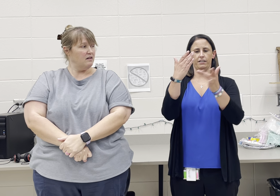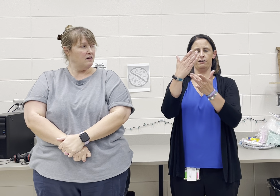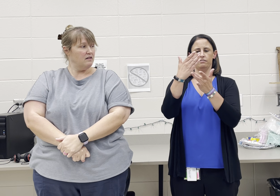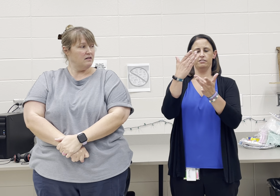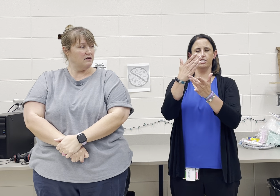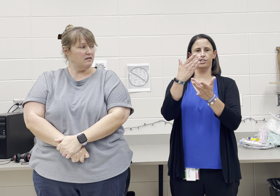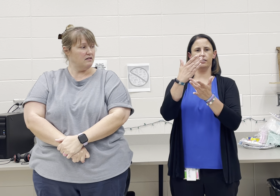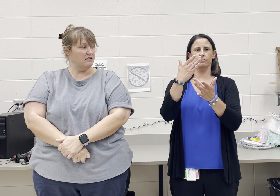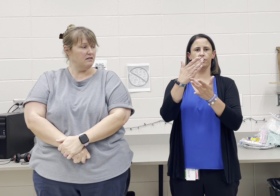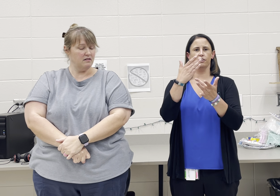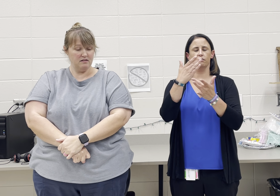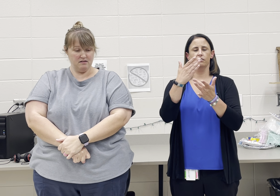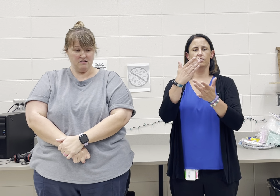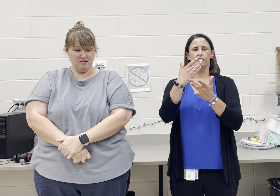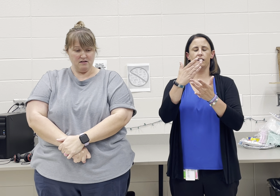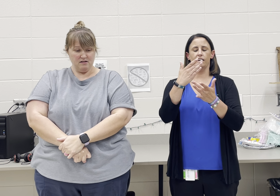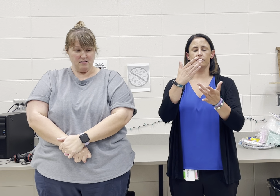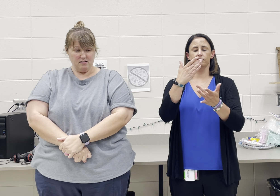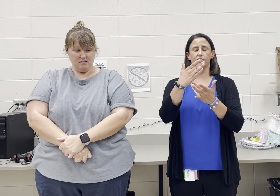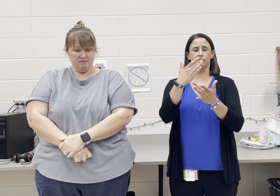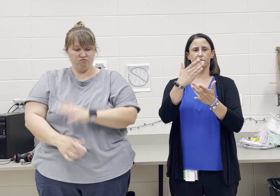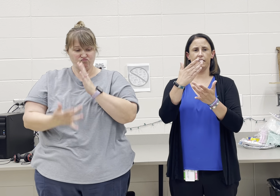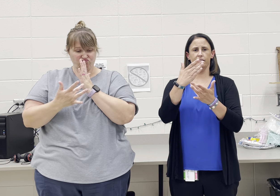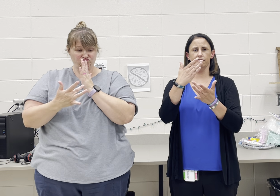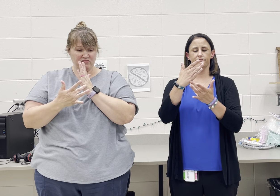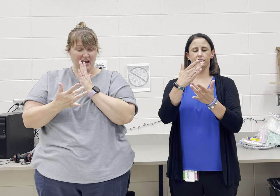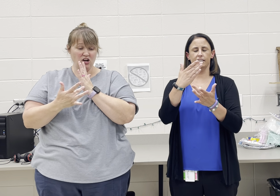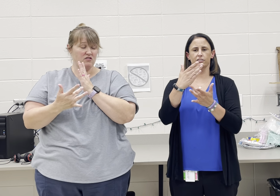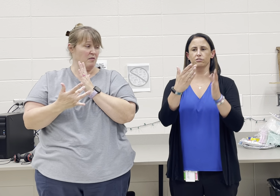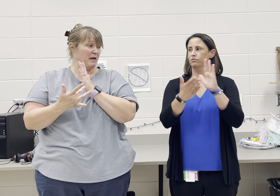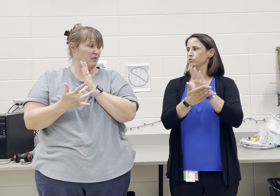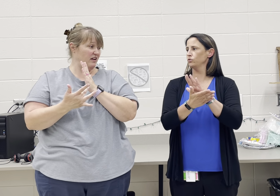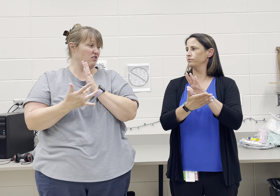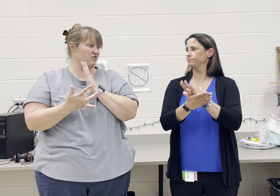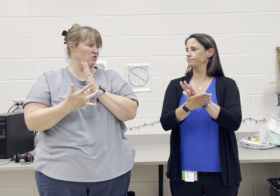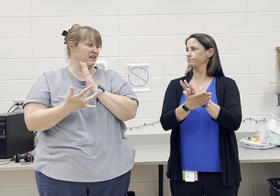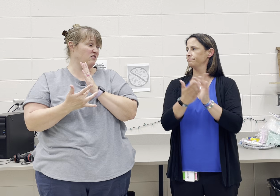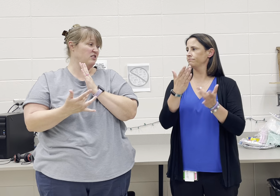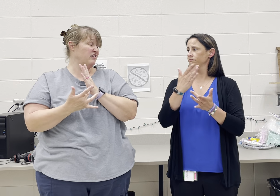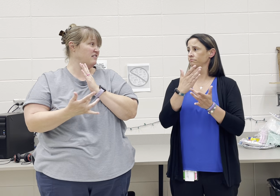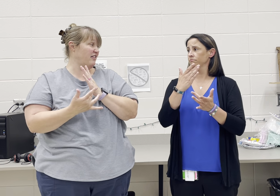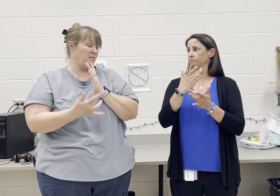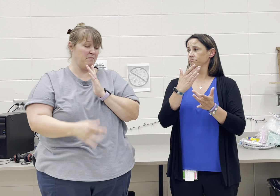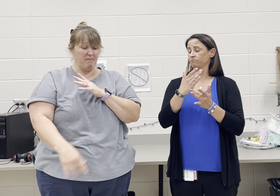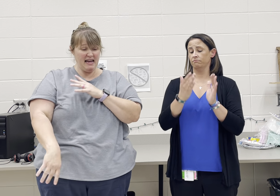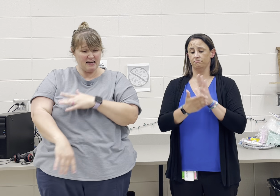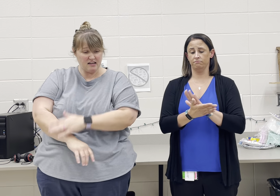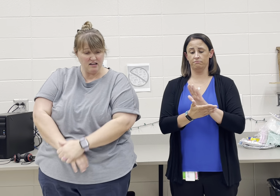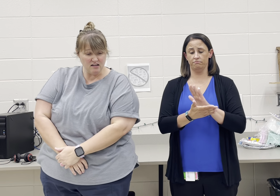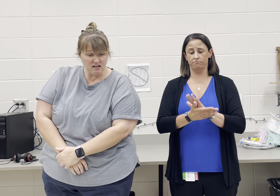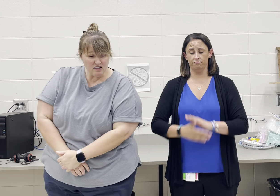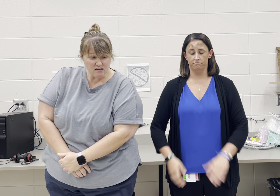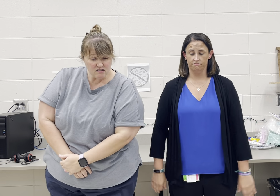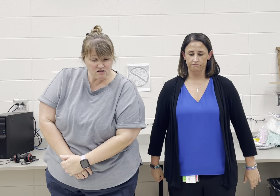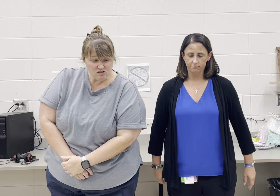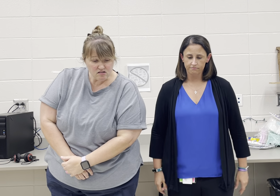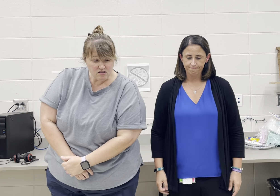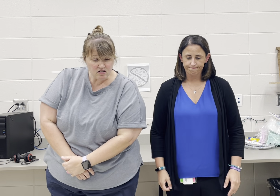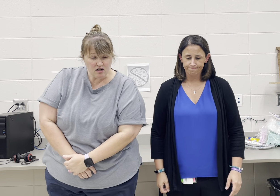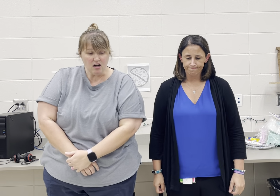finger touching your non-dominant hand. Hey, you know, some people that go to school and get certificates there, they make bank. All